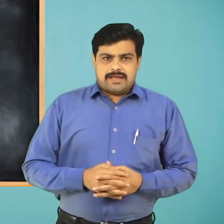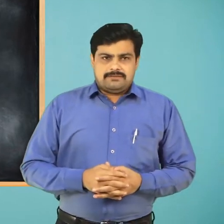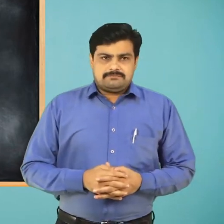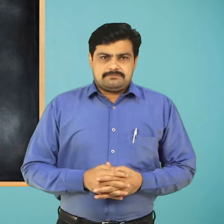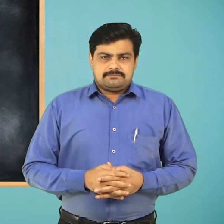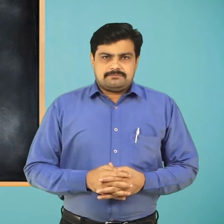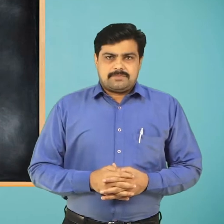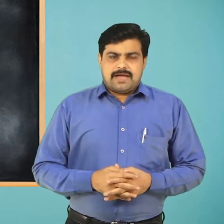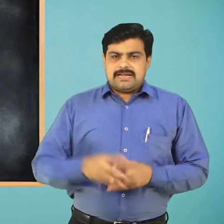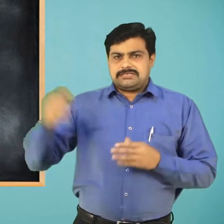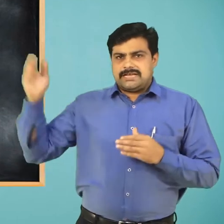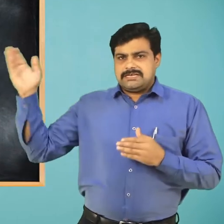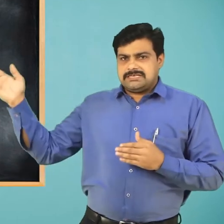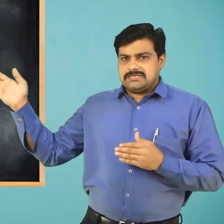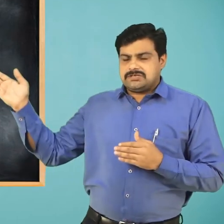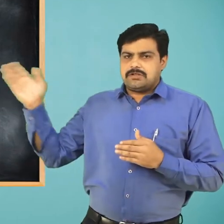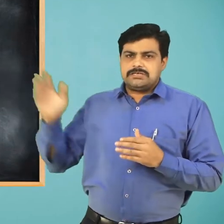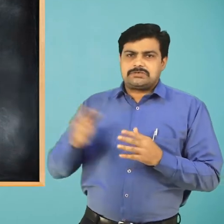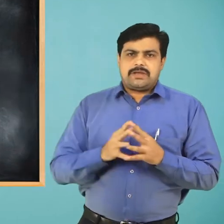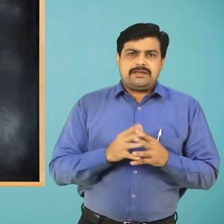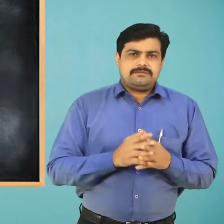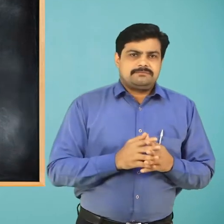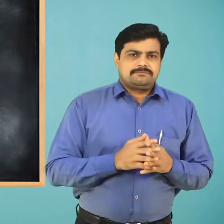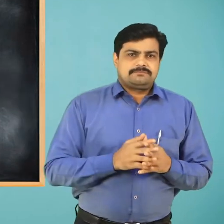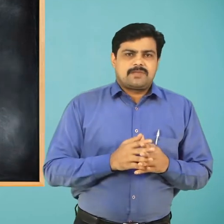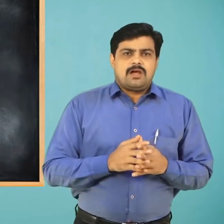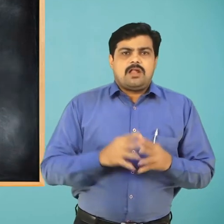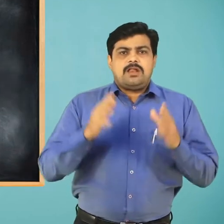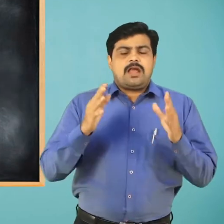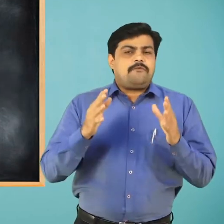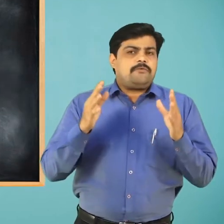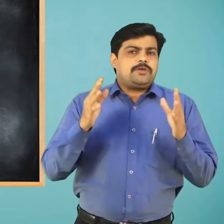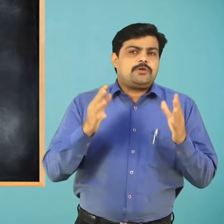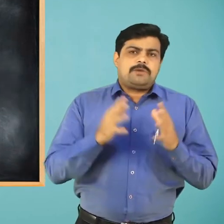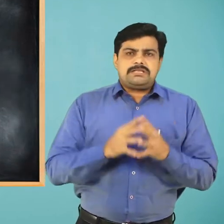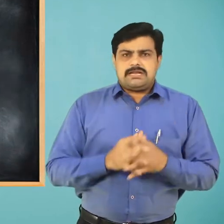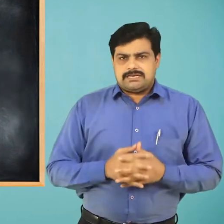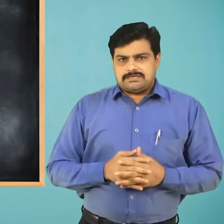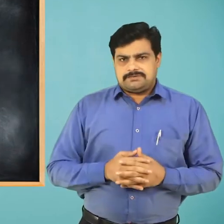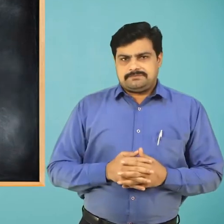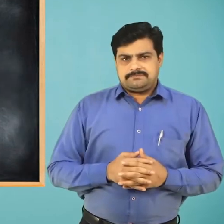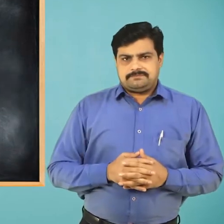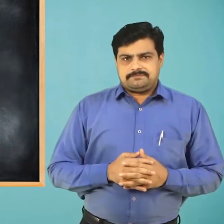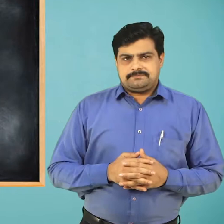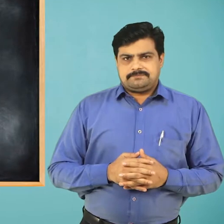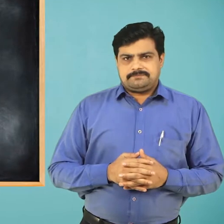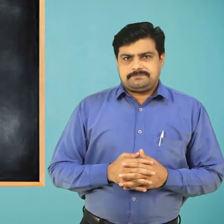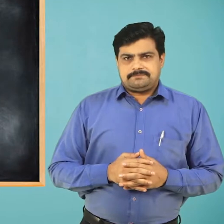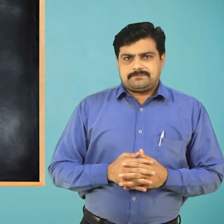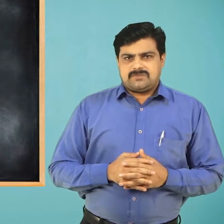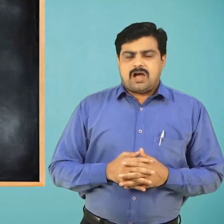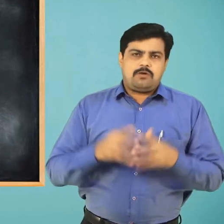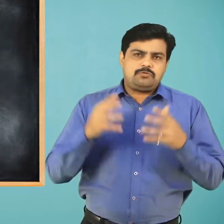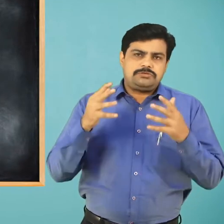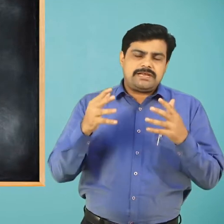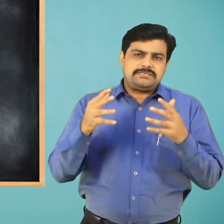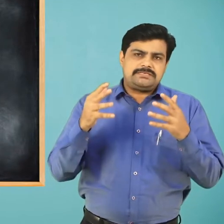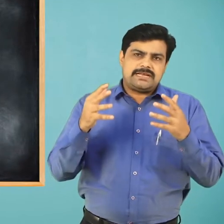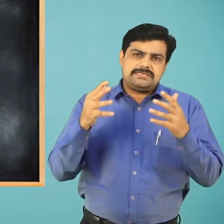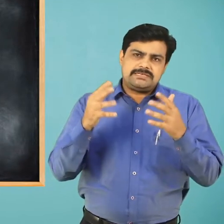Okay, another sentence is on the screen. Love your motherland. How to change the sentence